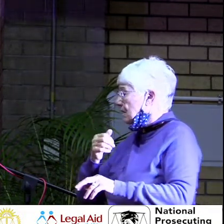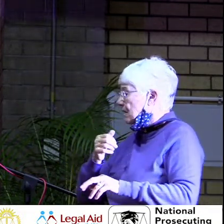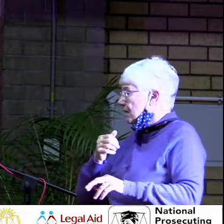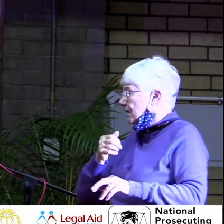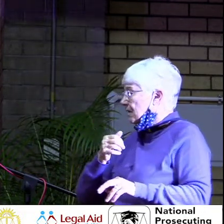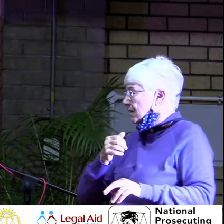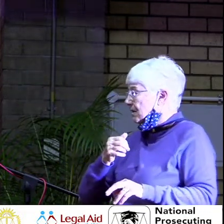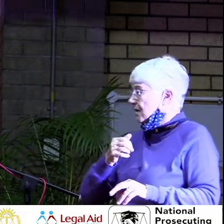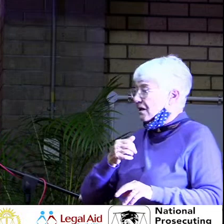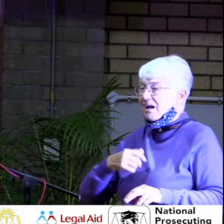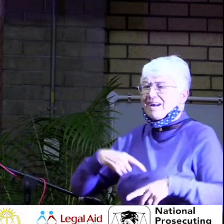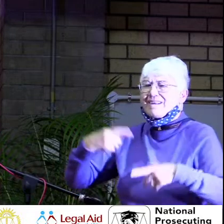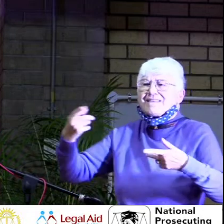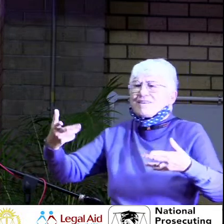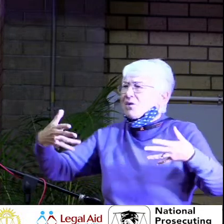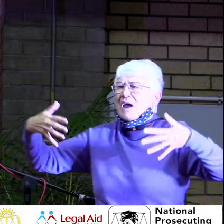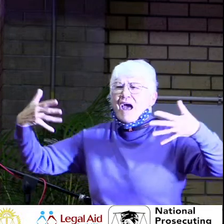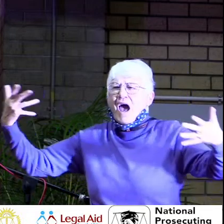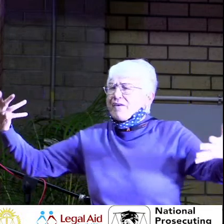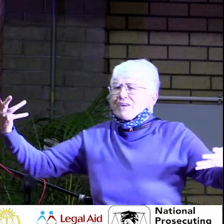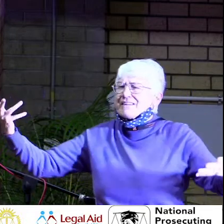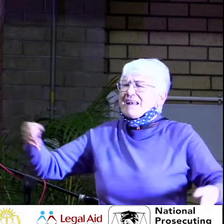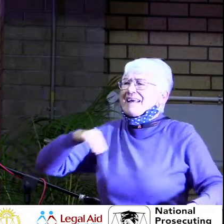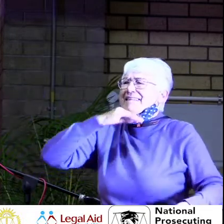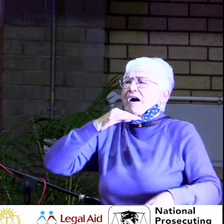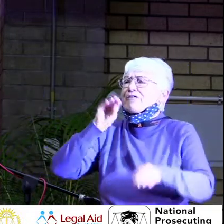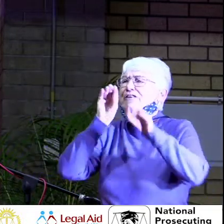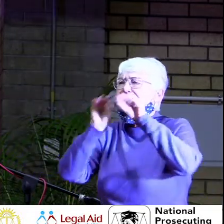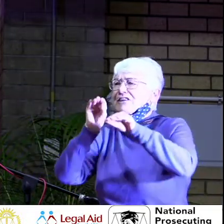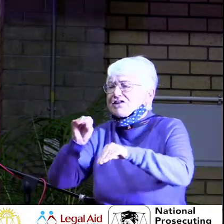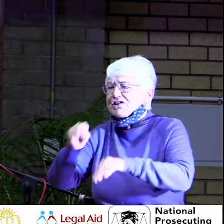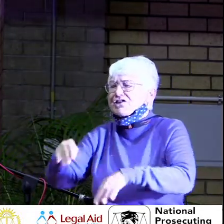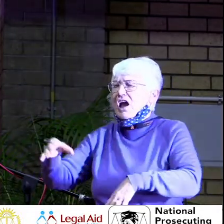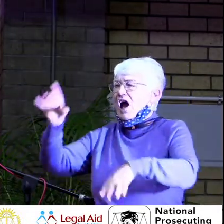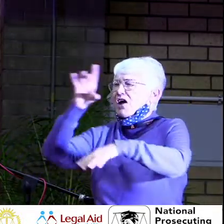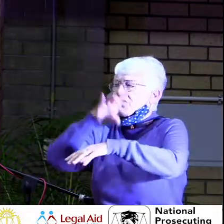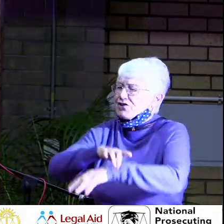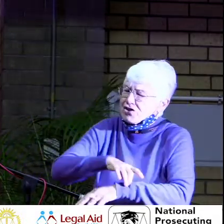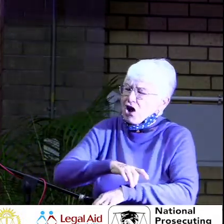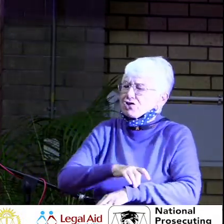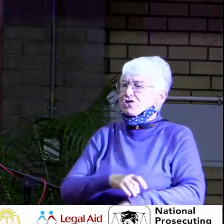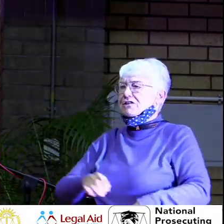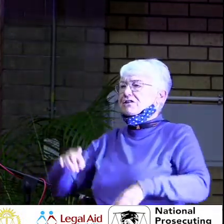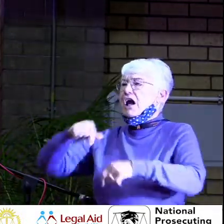teachers and doctors and nurses and social workers and